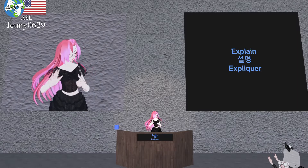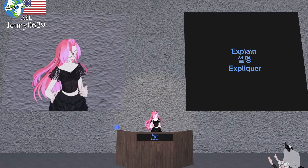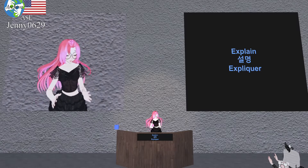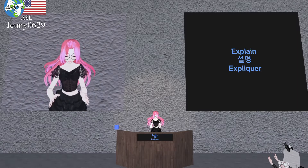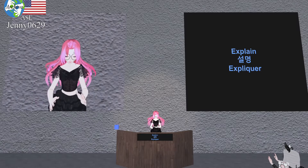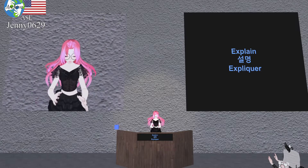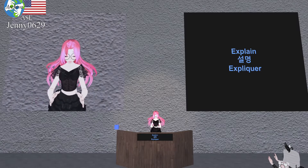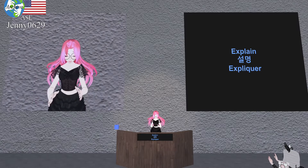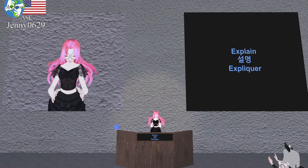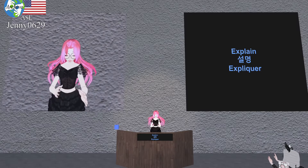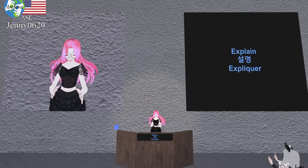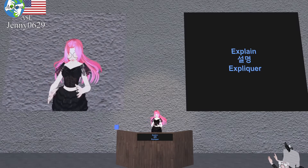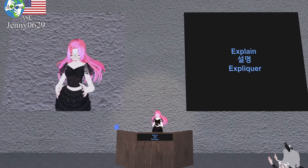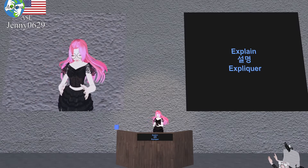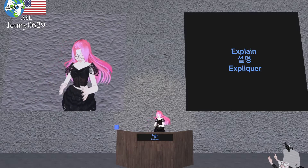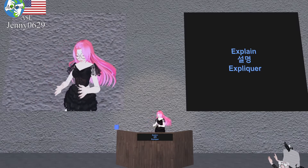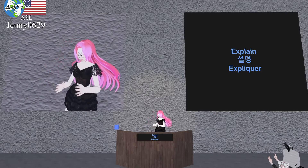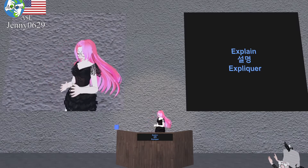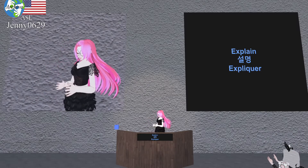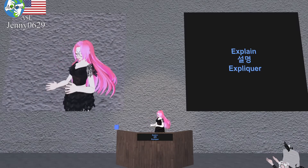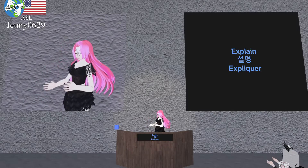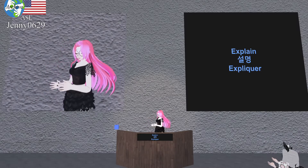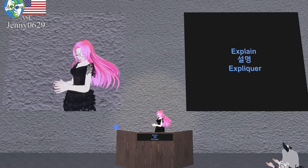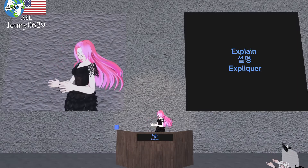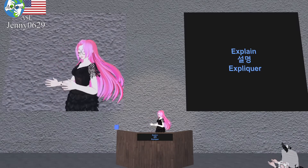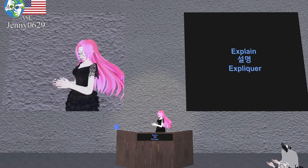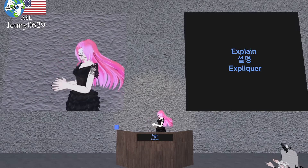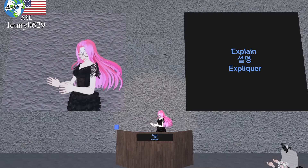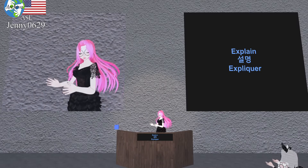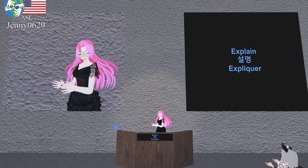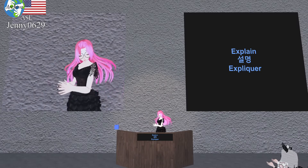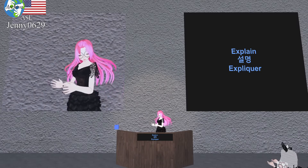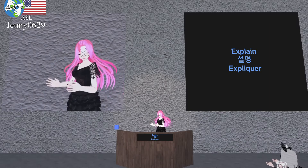OK symbol. And then you're going to go like this.